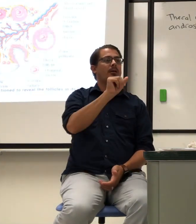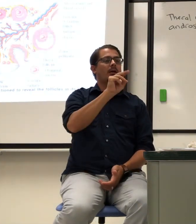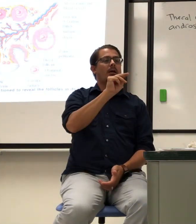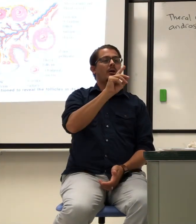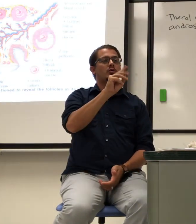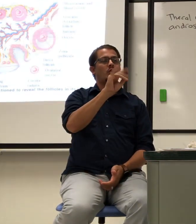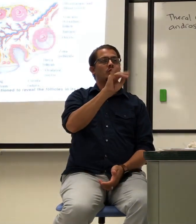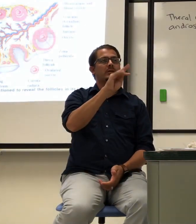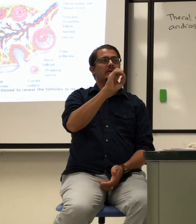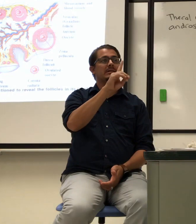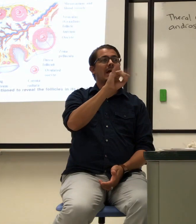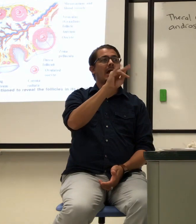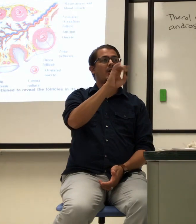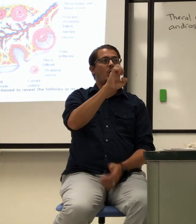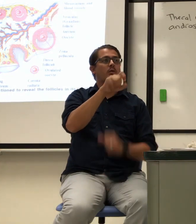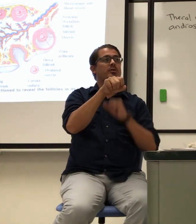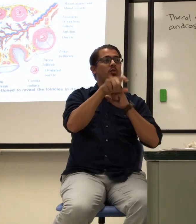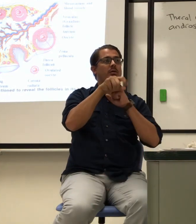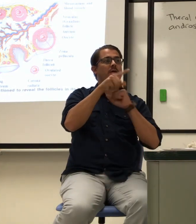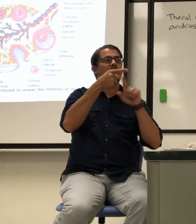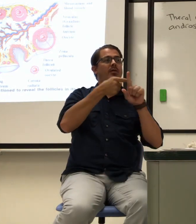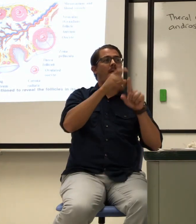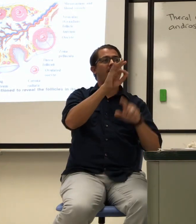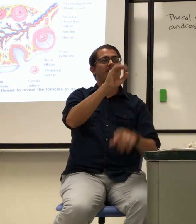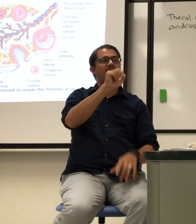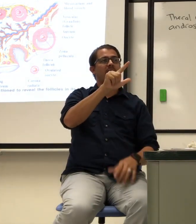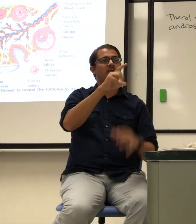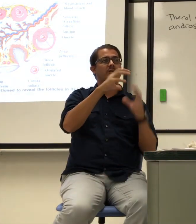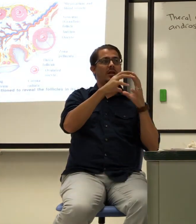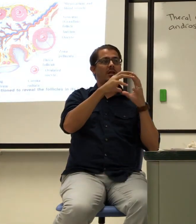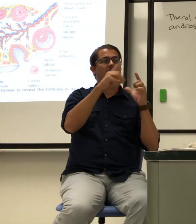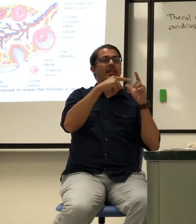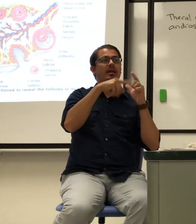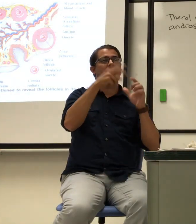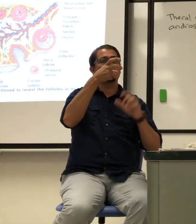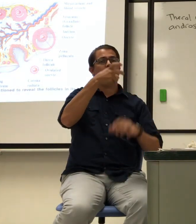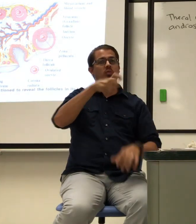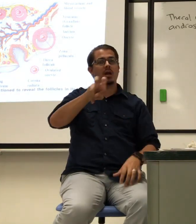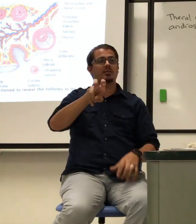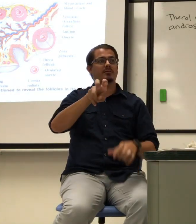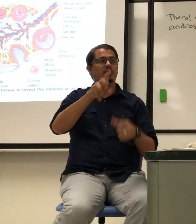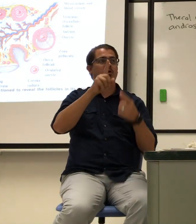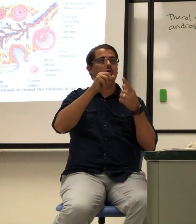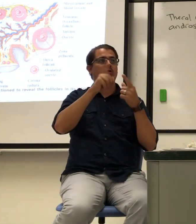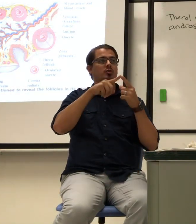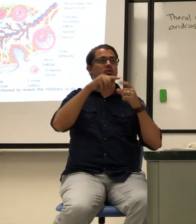Androstenedione secreted by the thecal cells will be transferred to the granulosa cells.